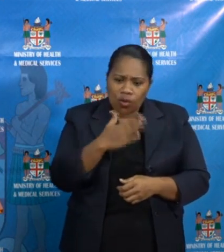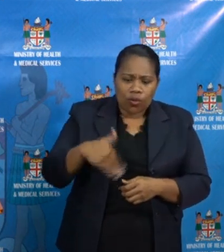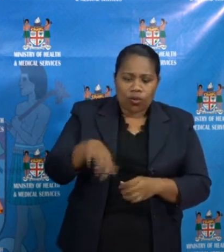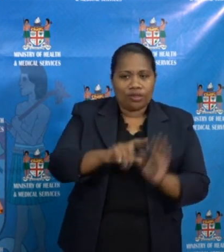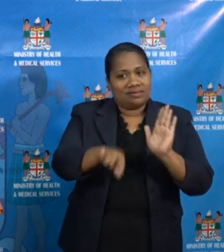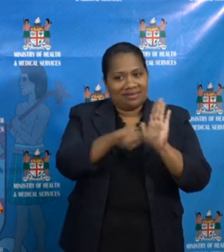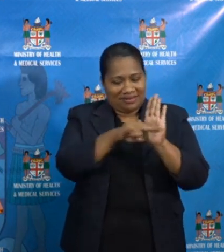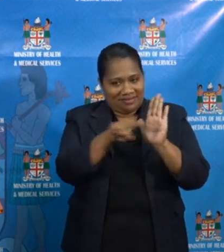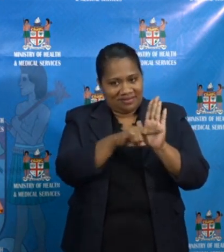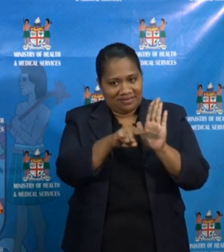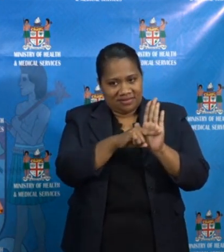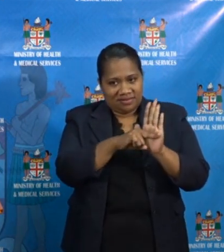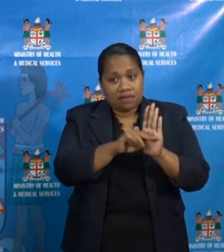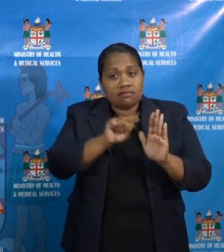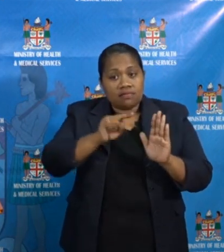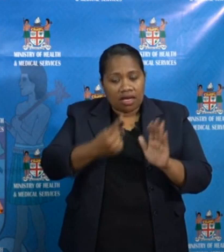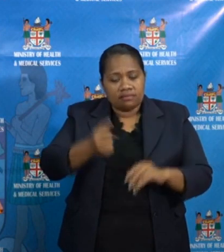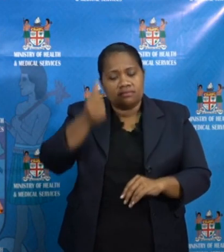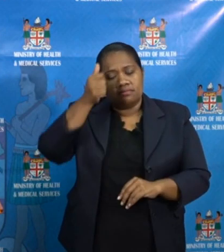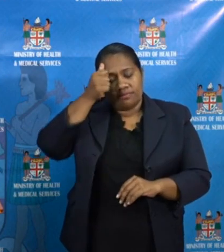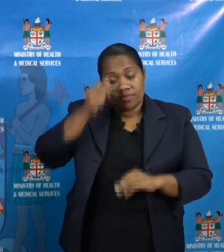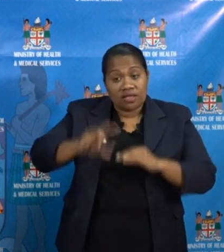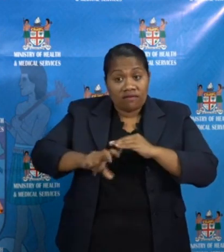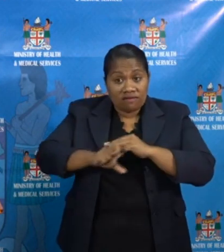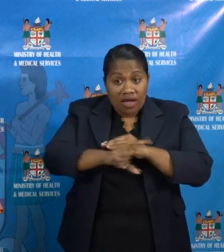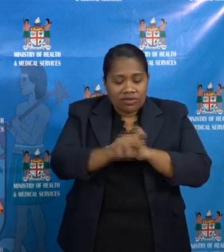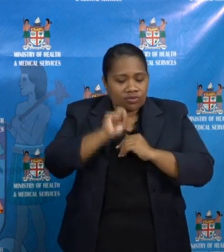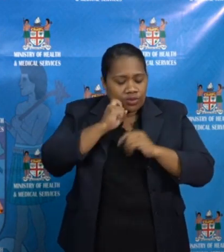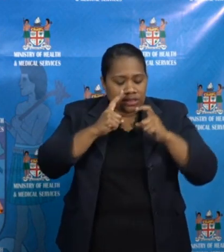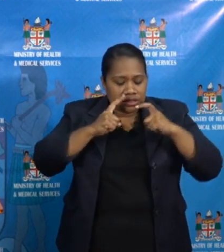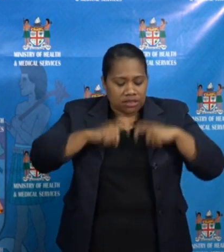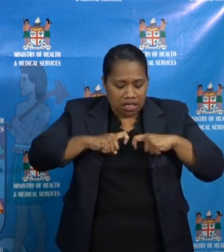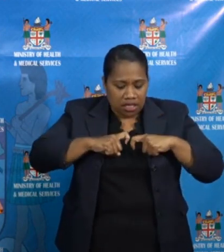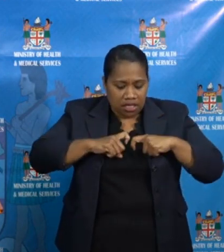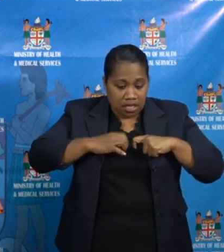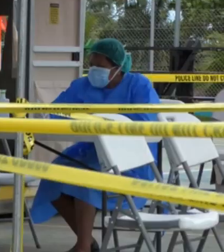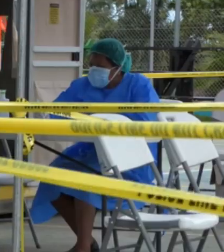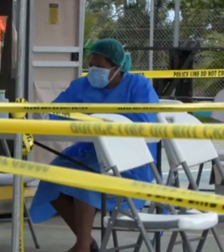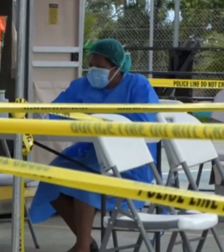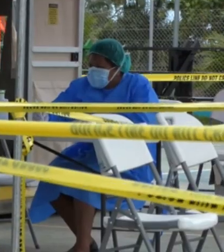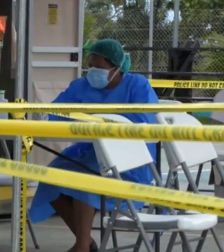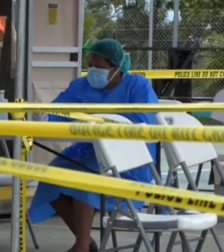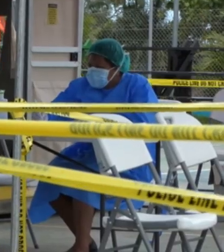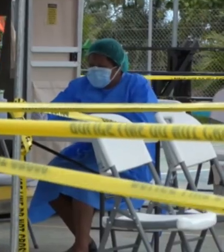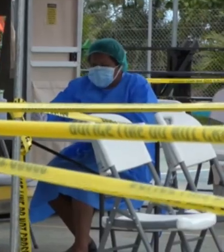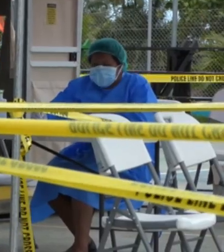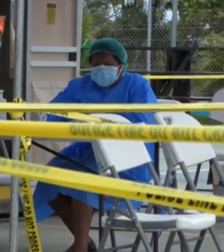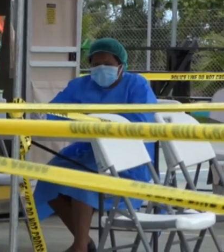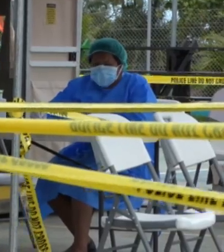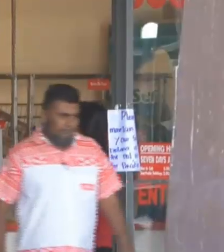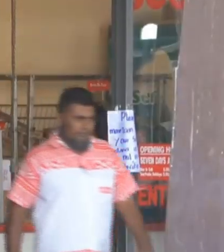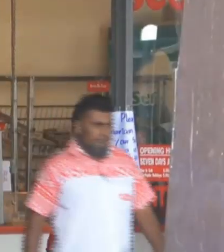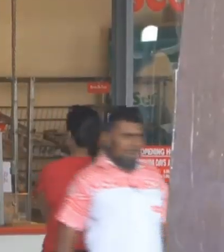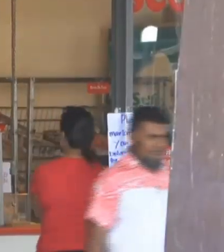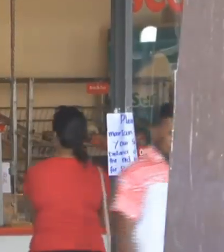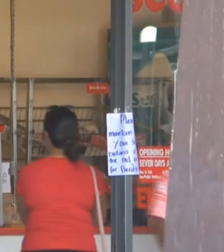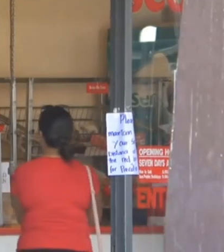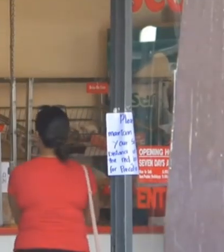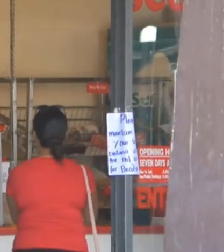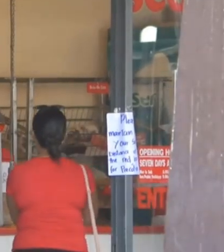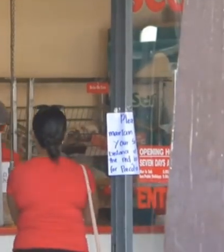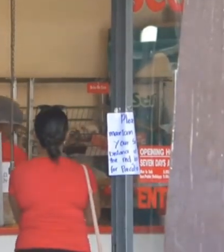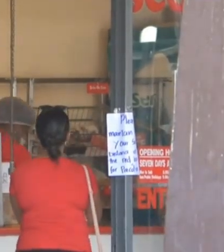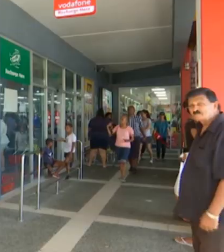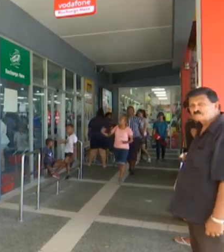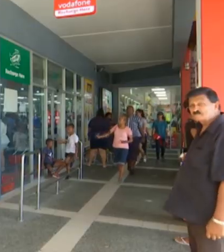first time around. But we know the virus can take up to 14 days before it shows up on a test or it even causes symptoms. Health officials